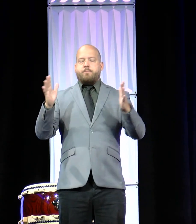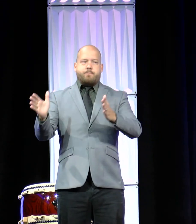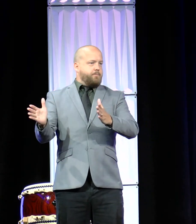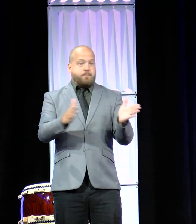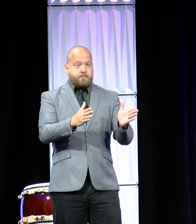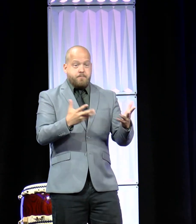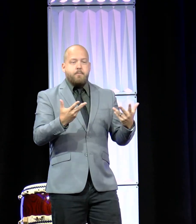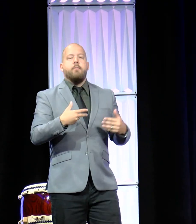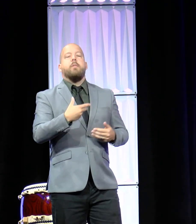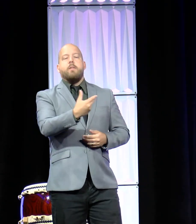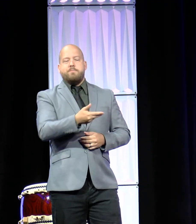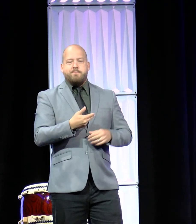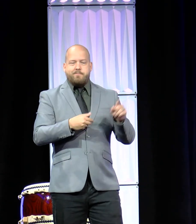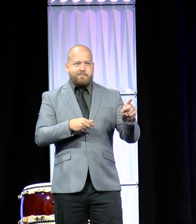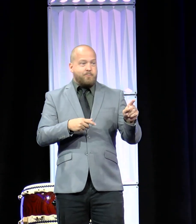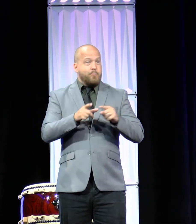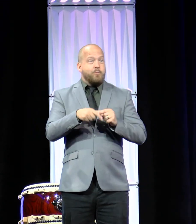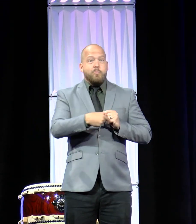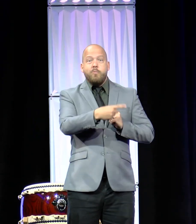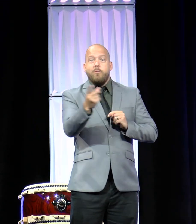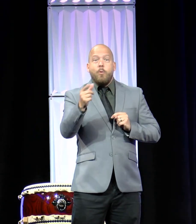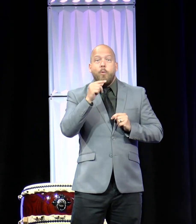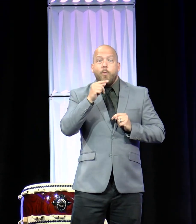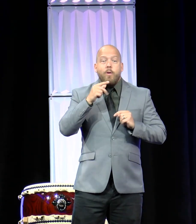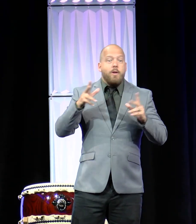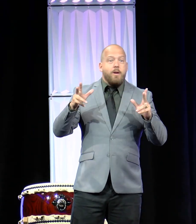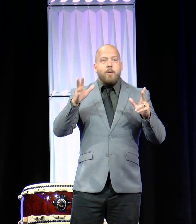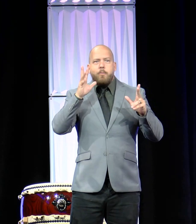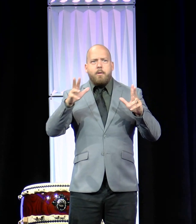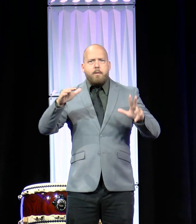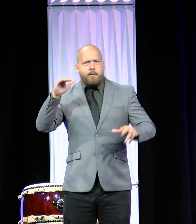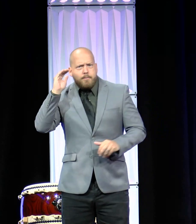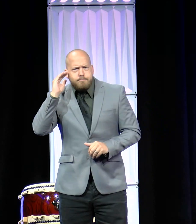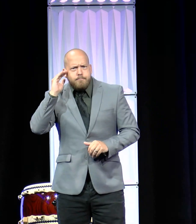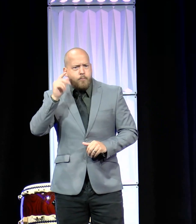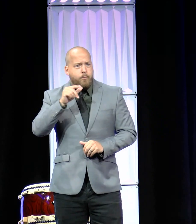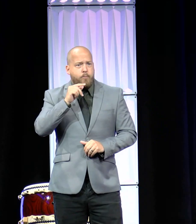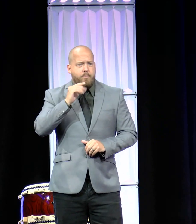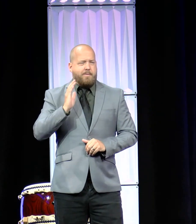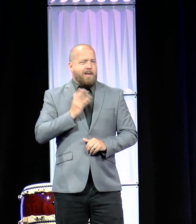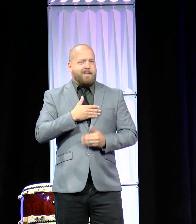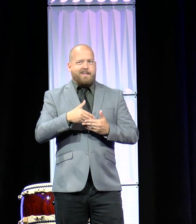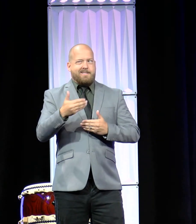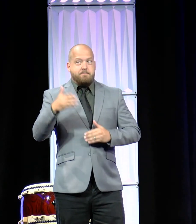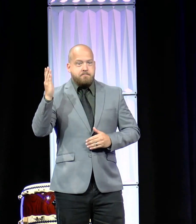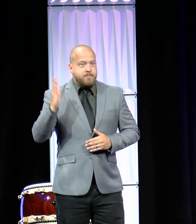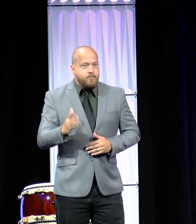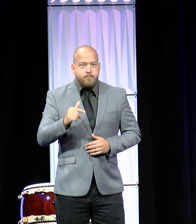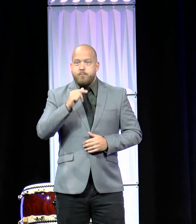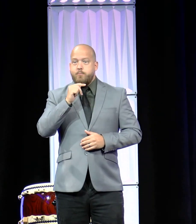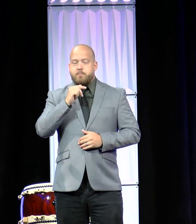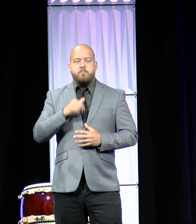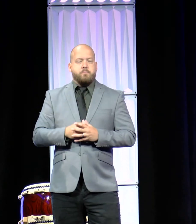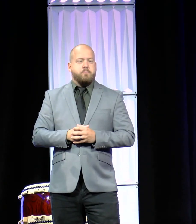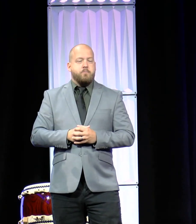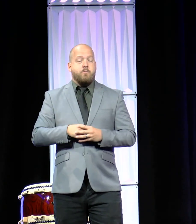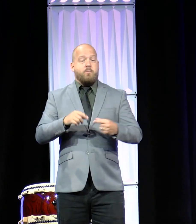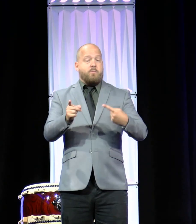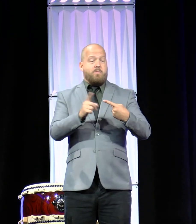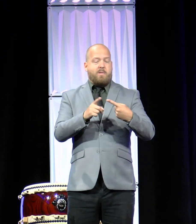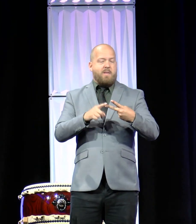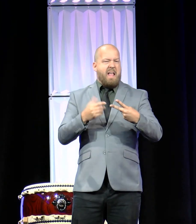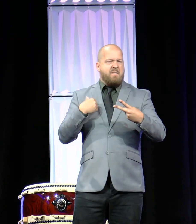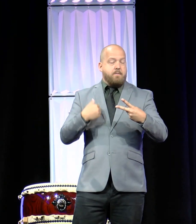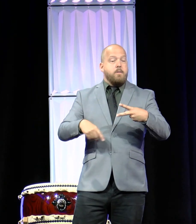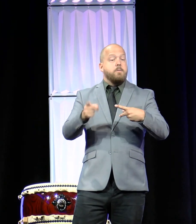for all of you here today to hear from our plenary speakers today. First, I would like to